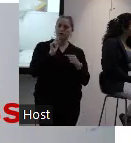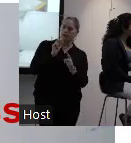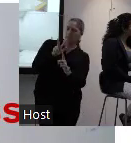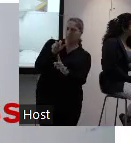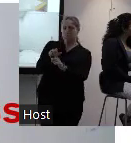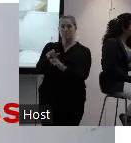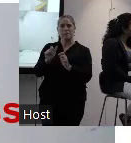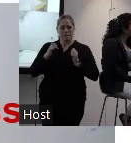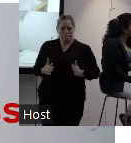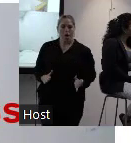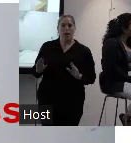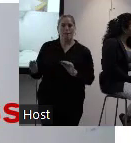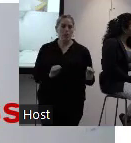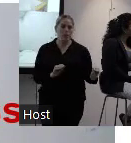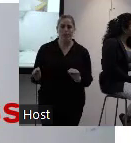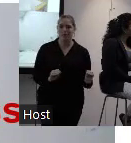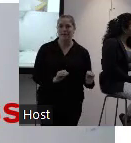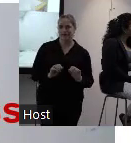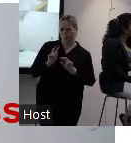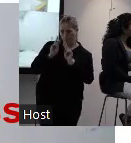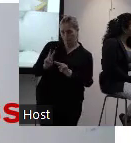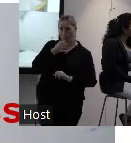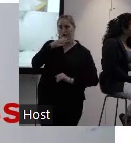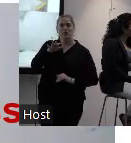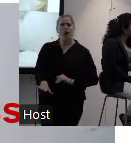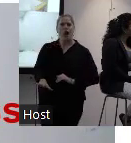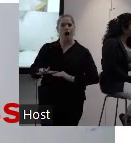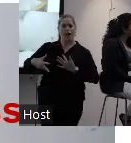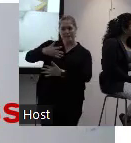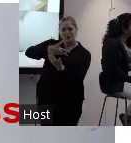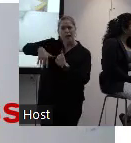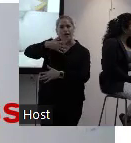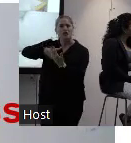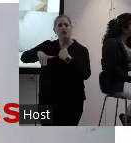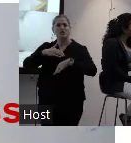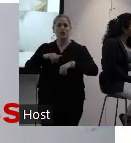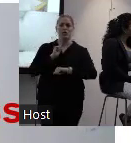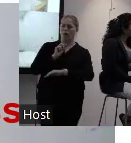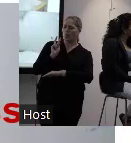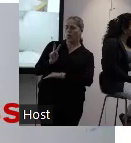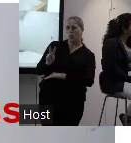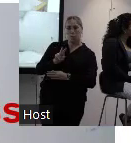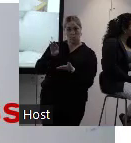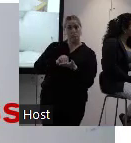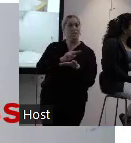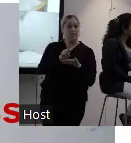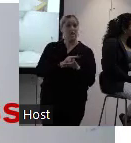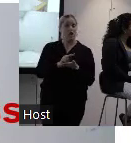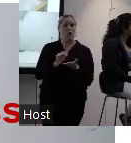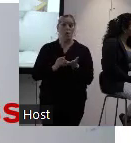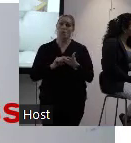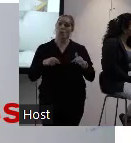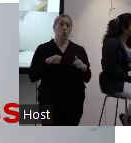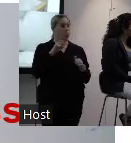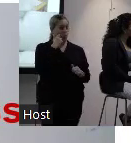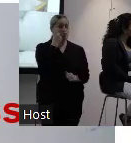body movements and child caregiver interaction at a high level. So we're working on expanding this out in clinical services